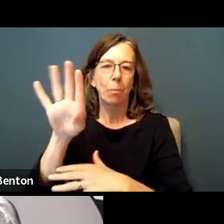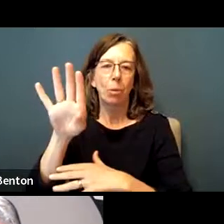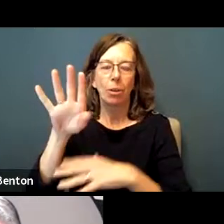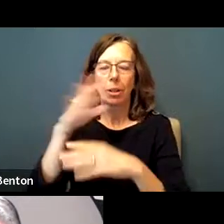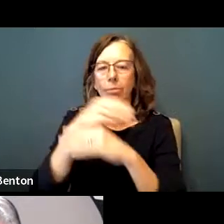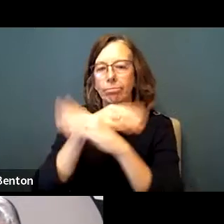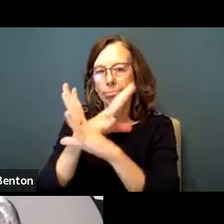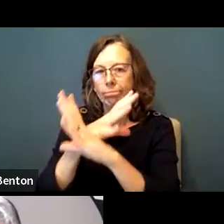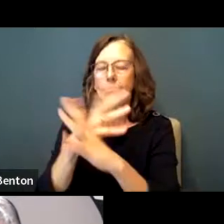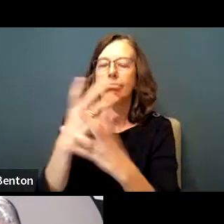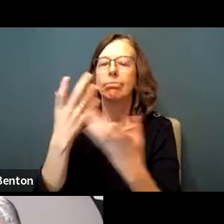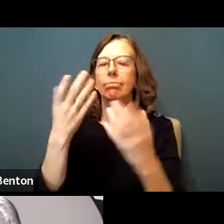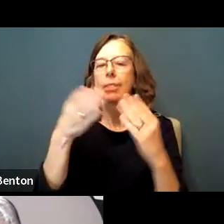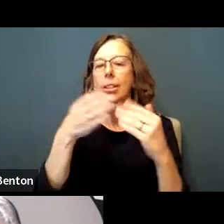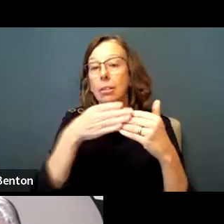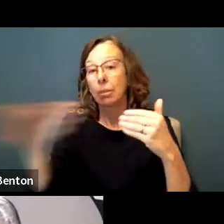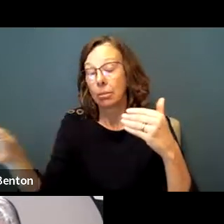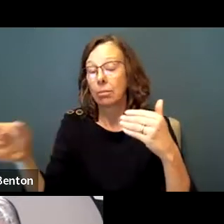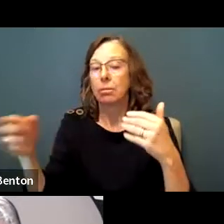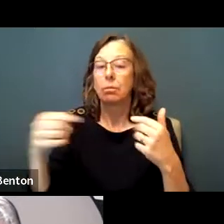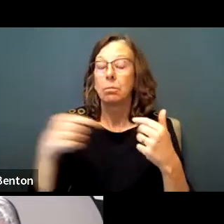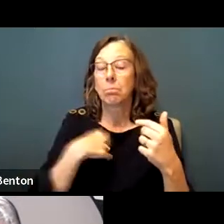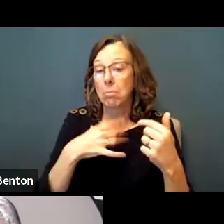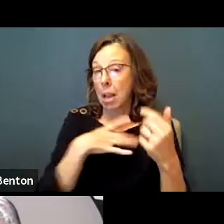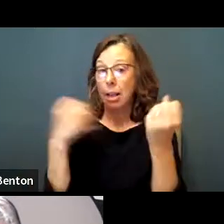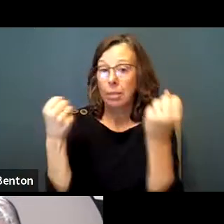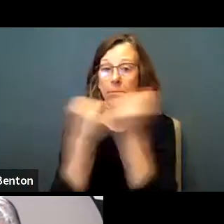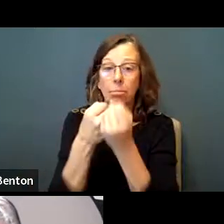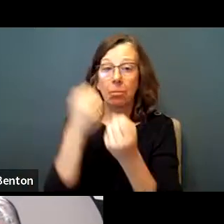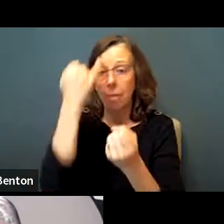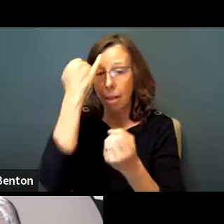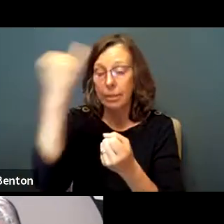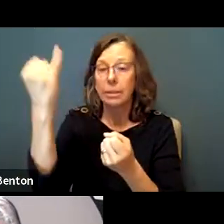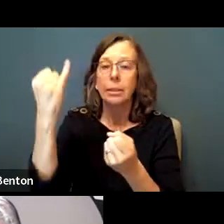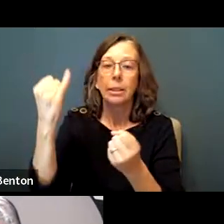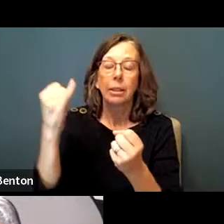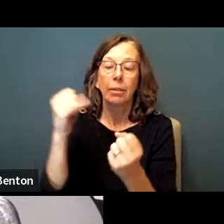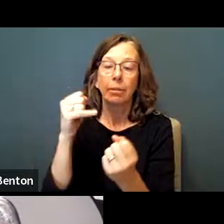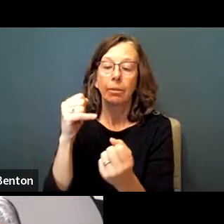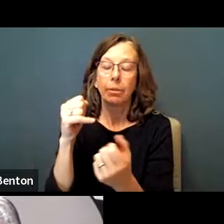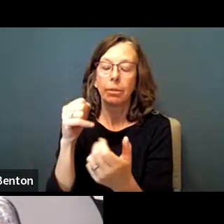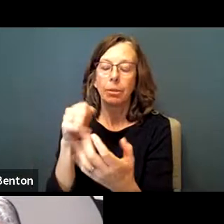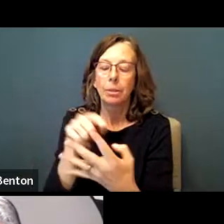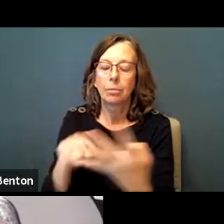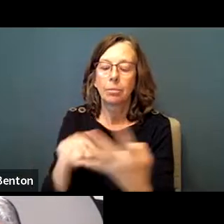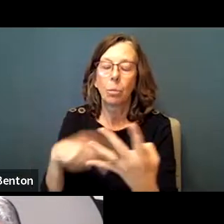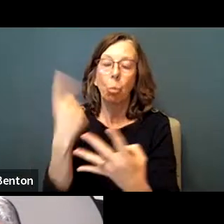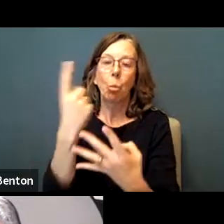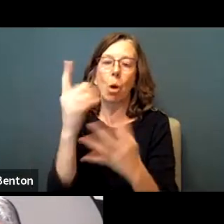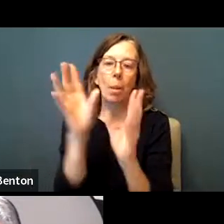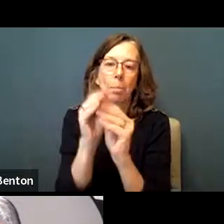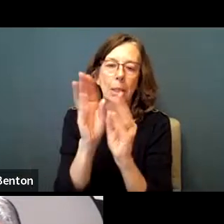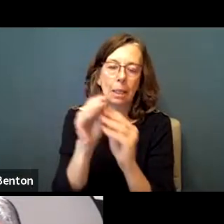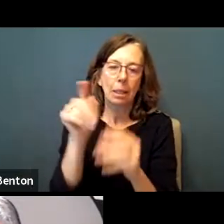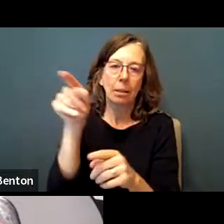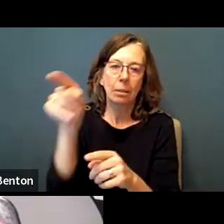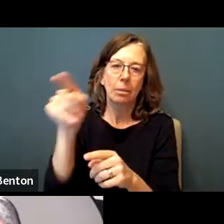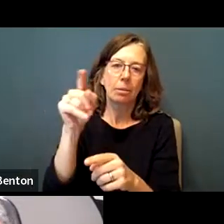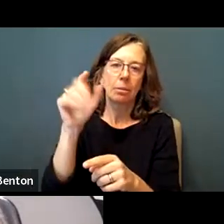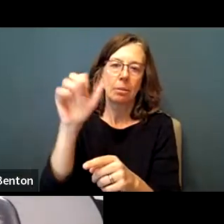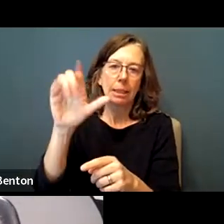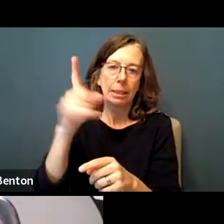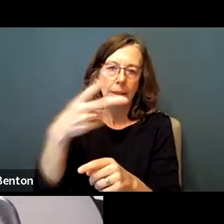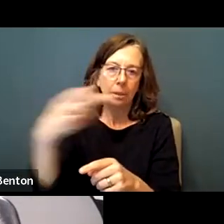snow in February, so we could do that one virtually. And then moving forward, I'm in favor of the idea